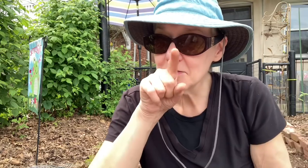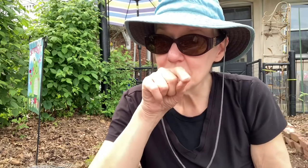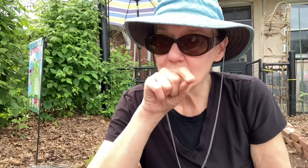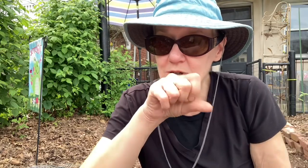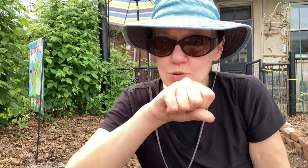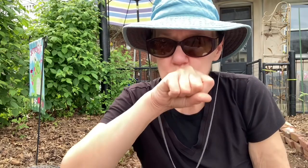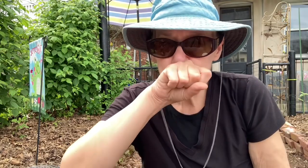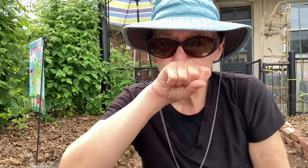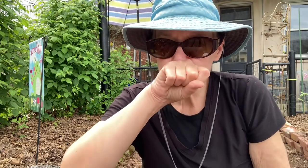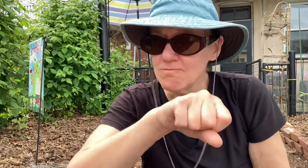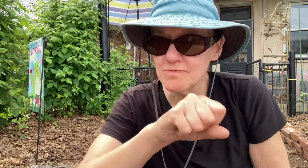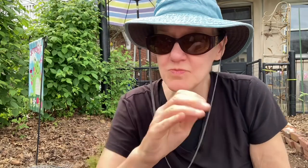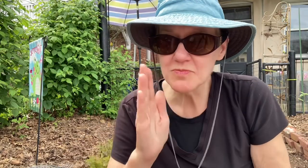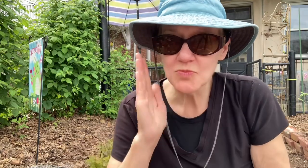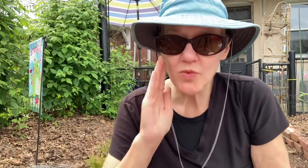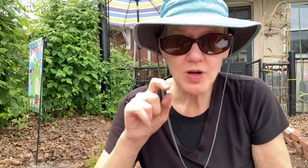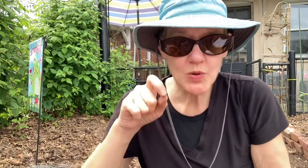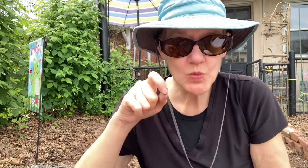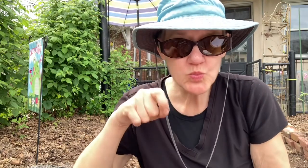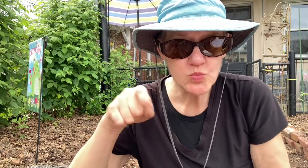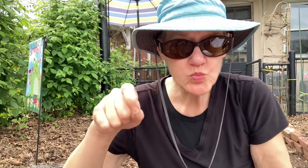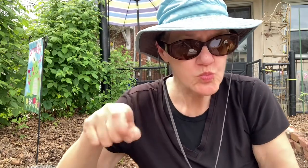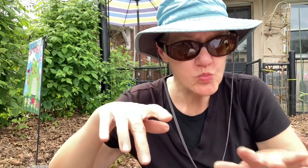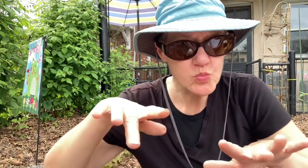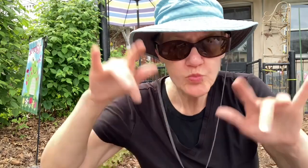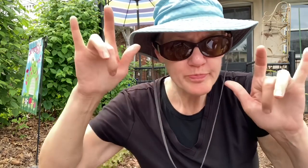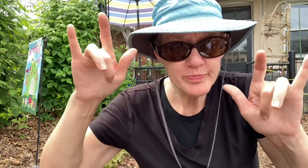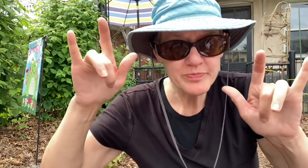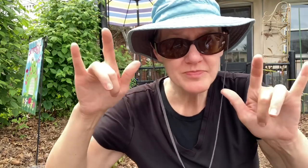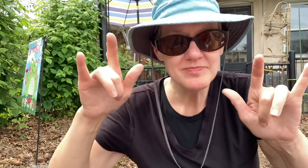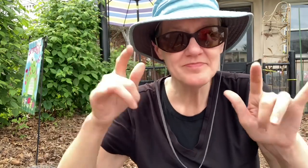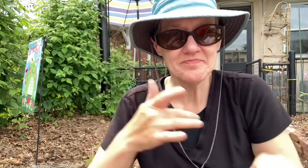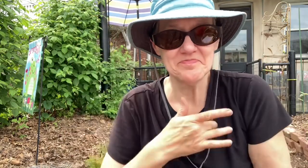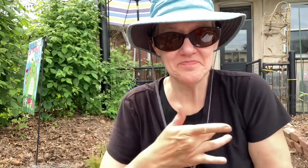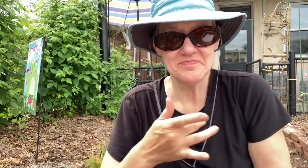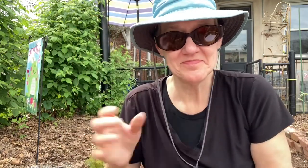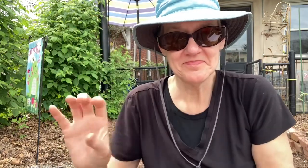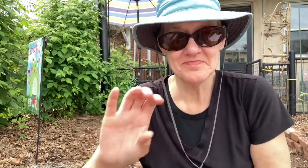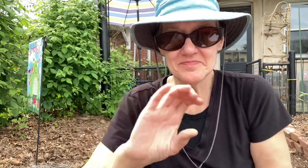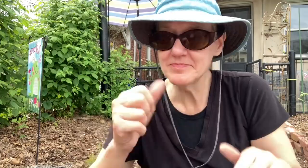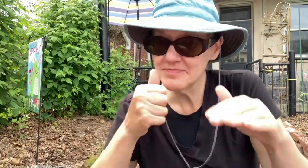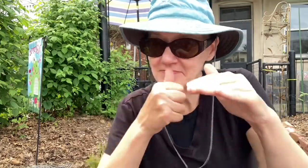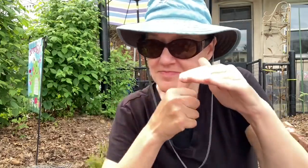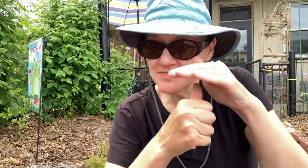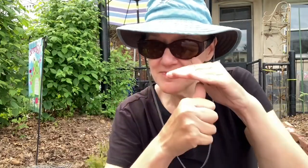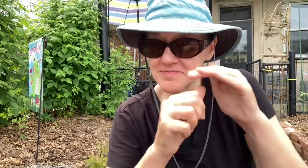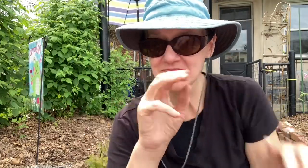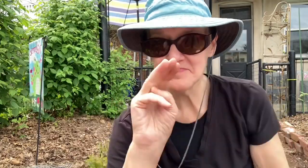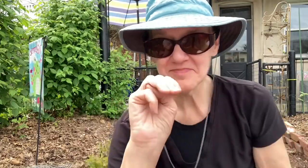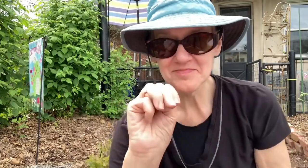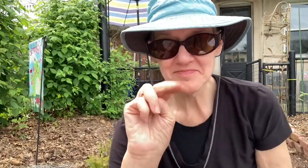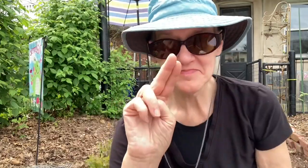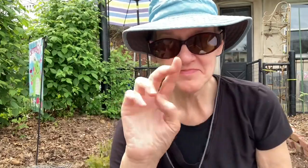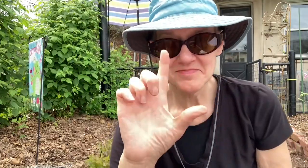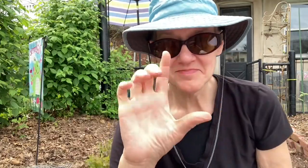But the birds do love it, and they'll just peck it all away. So I tend to put it down under the